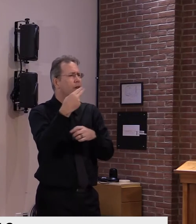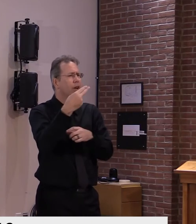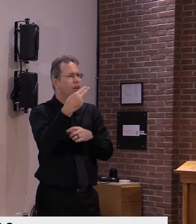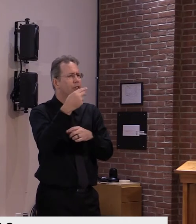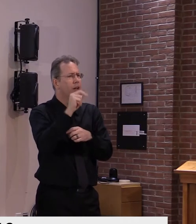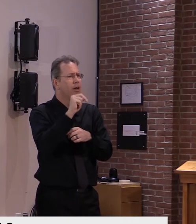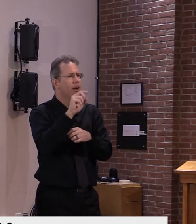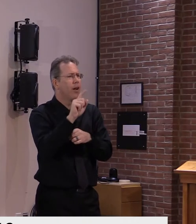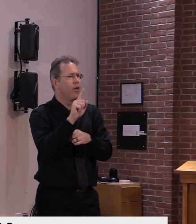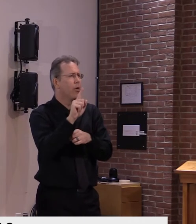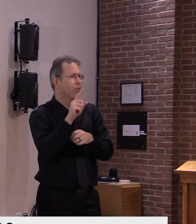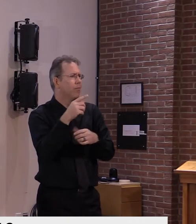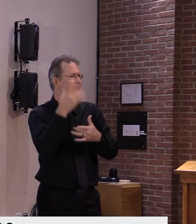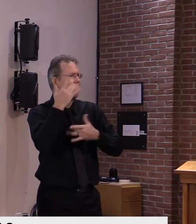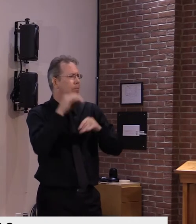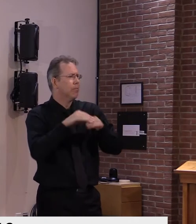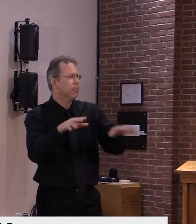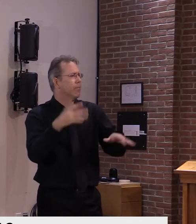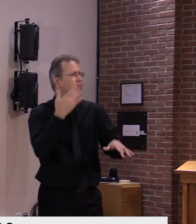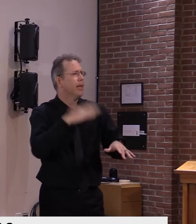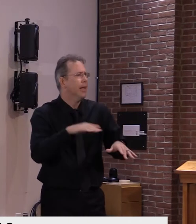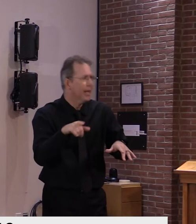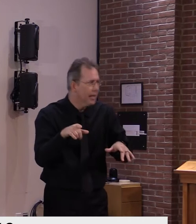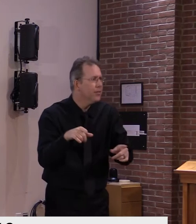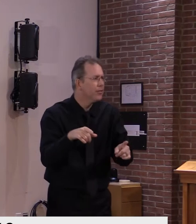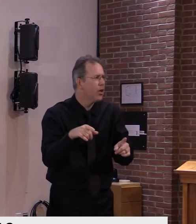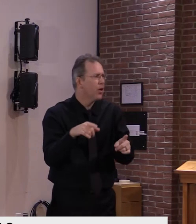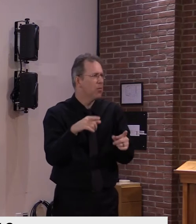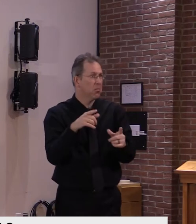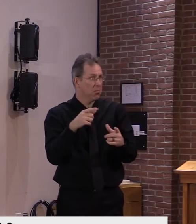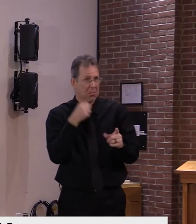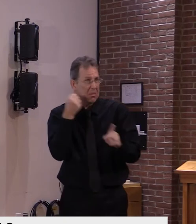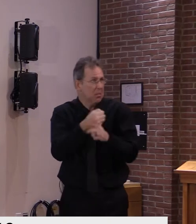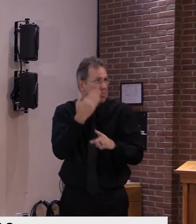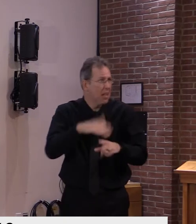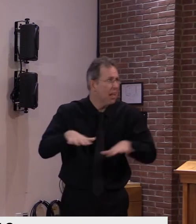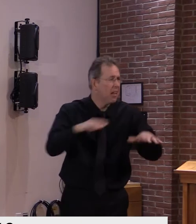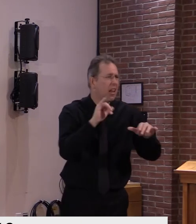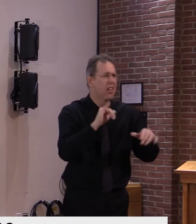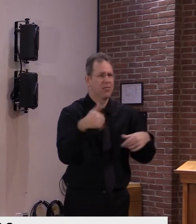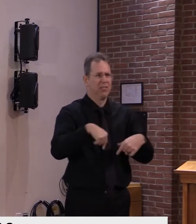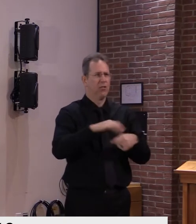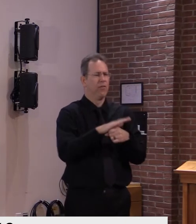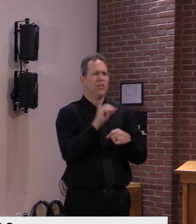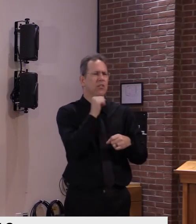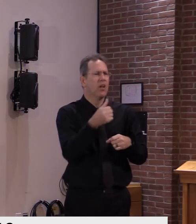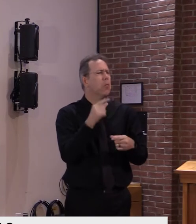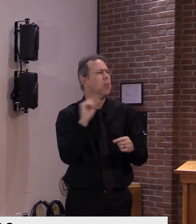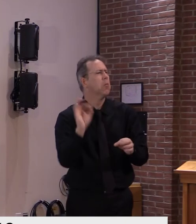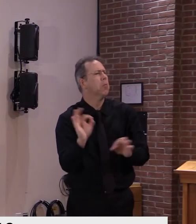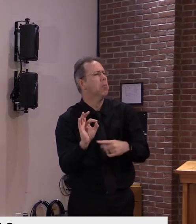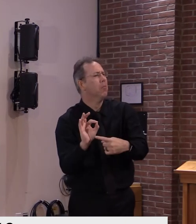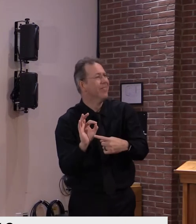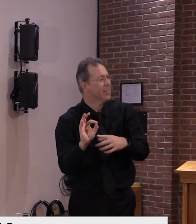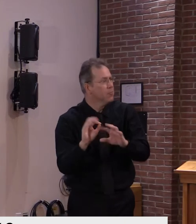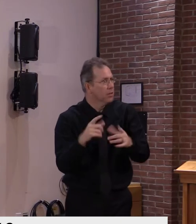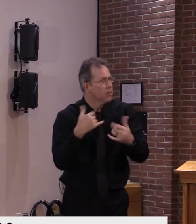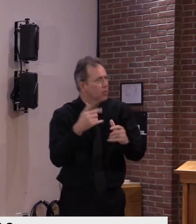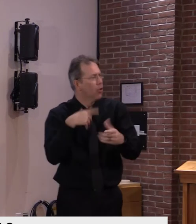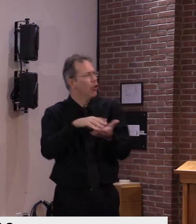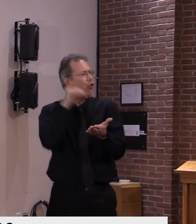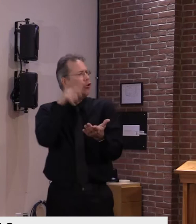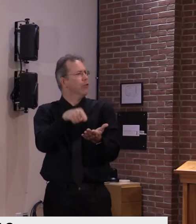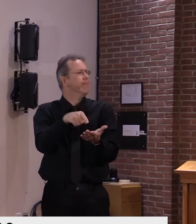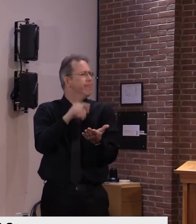of those have any kind of impact compared to what COVID-19 is all about. So I think as a country, we'll learn that lesson,